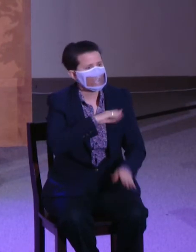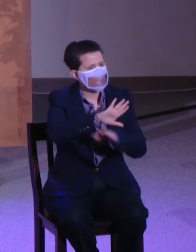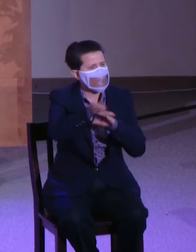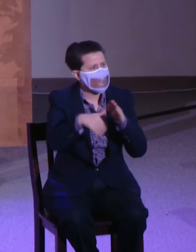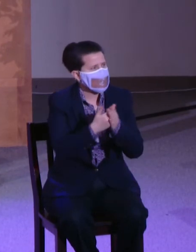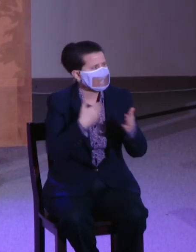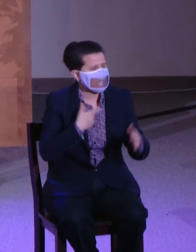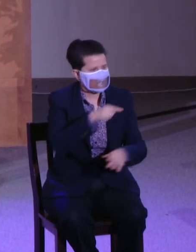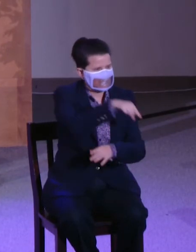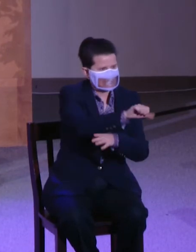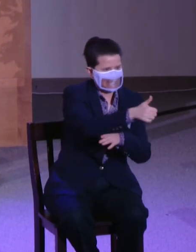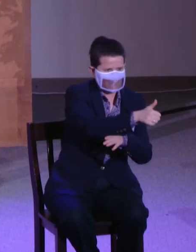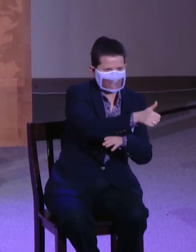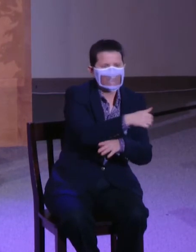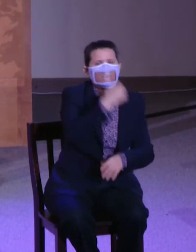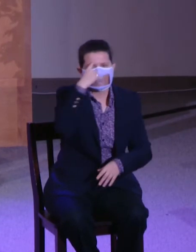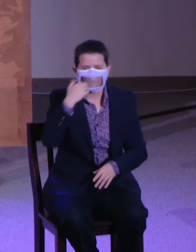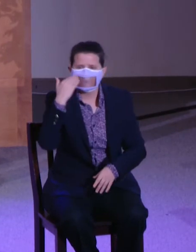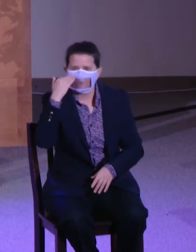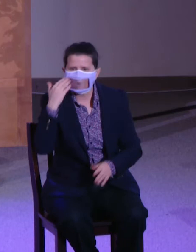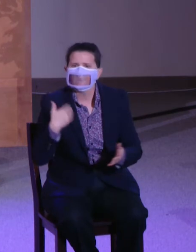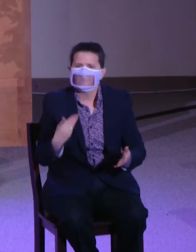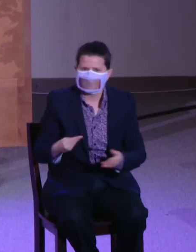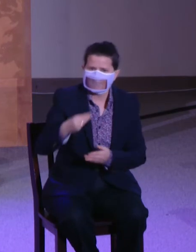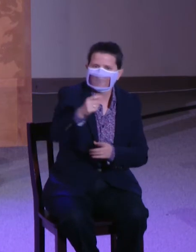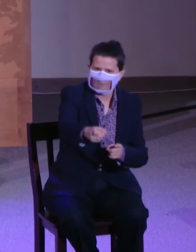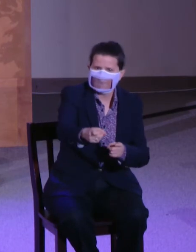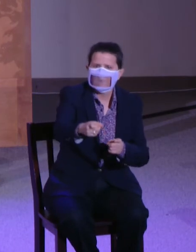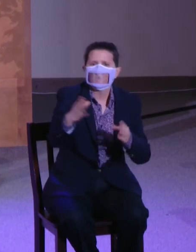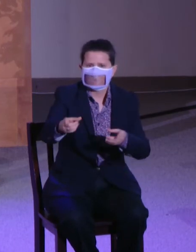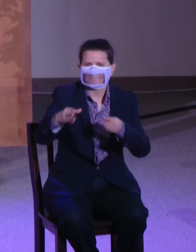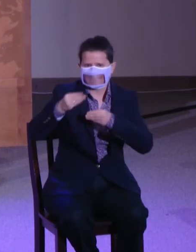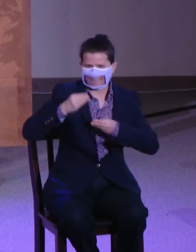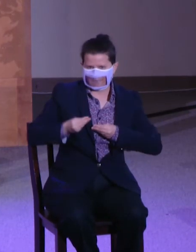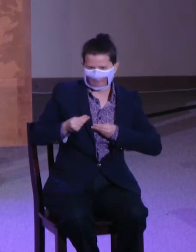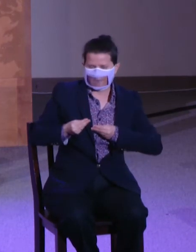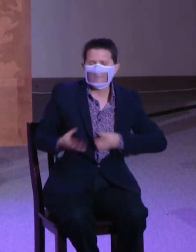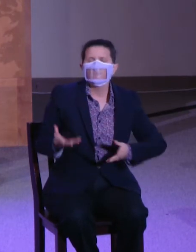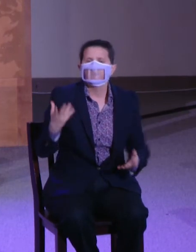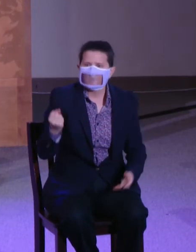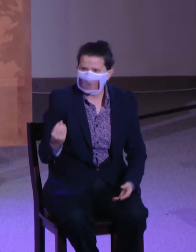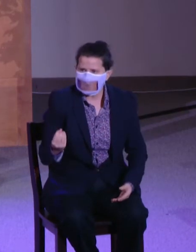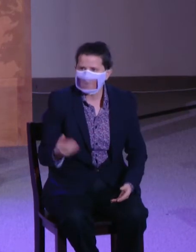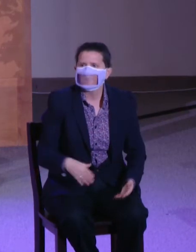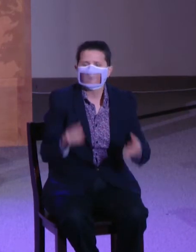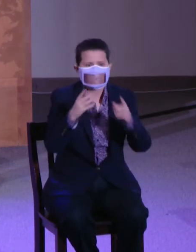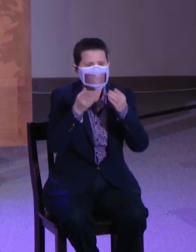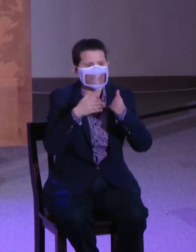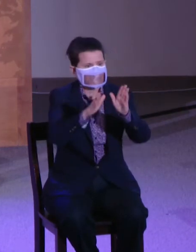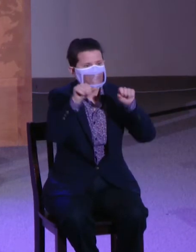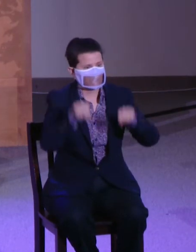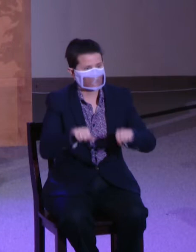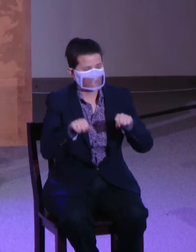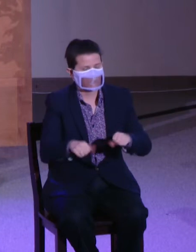Because we all know that as you give, you shall receive. So as the ushers come Under forward, here. I would like to list off the ways that you can give. You can give